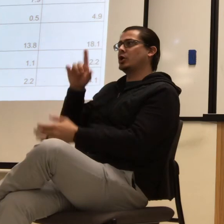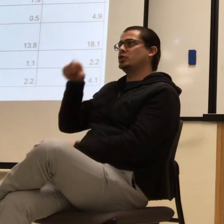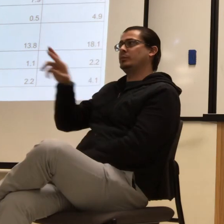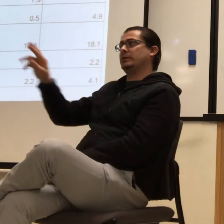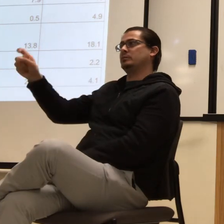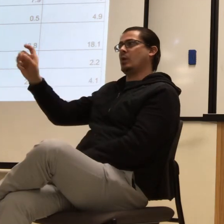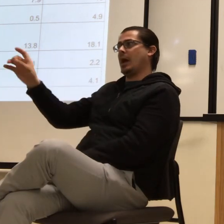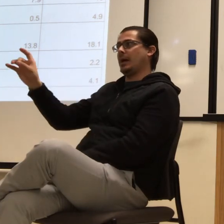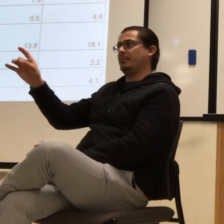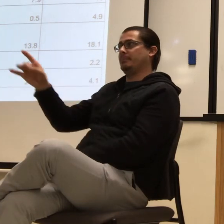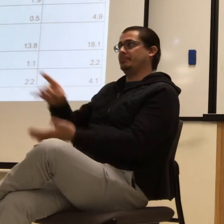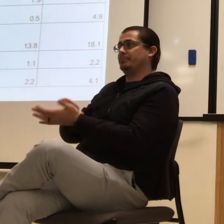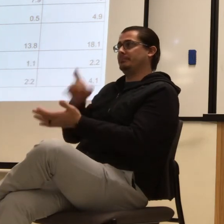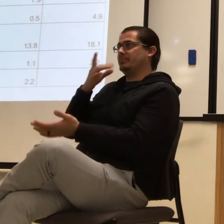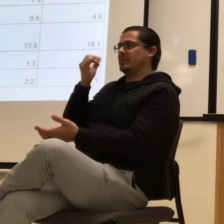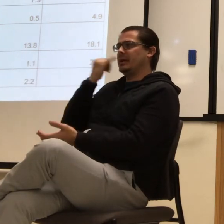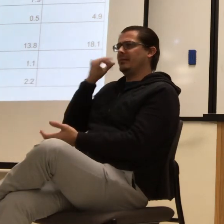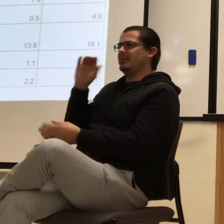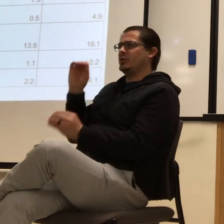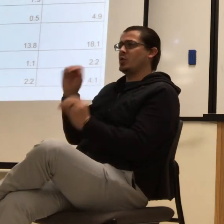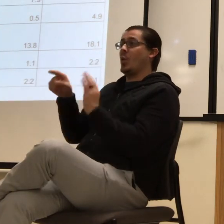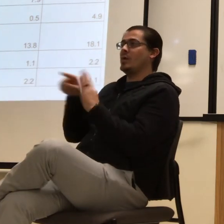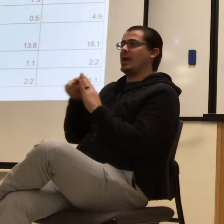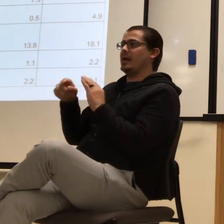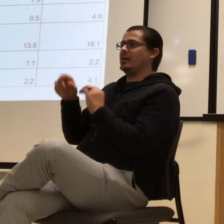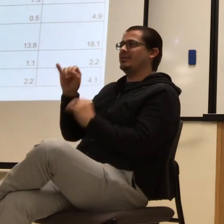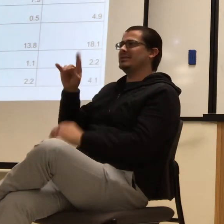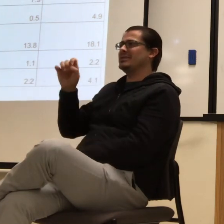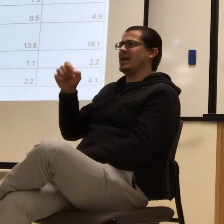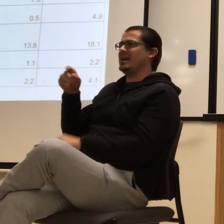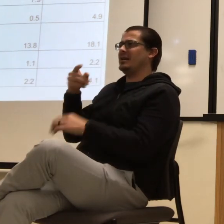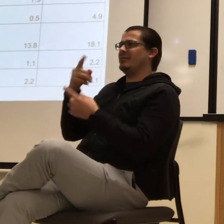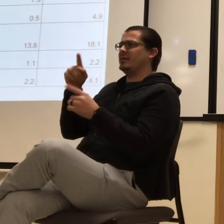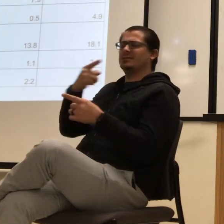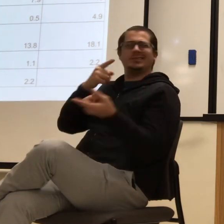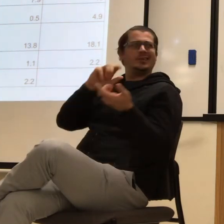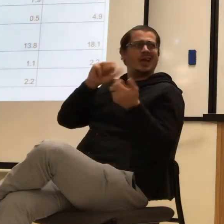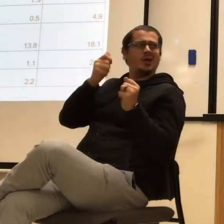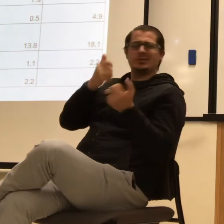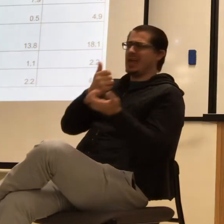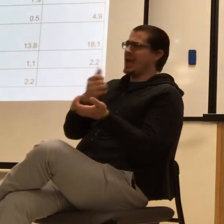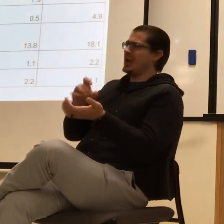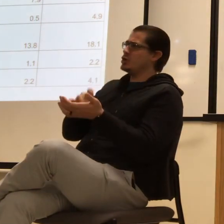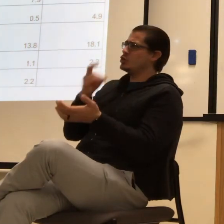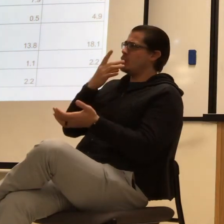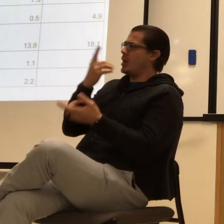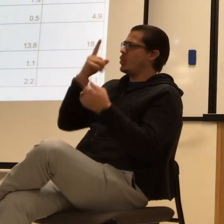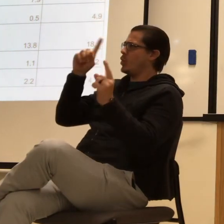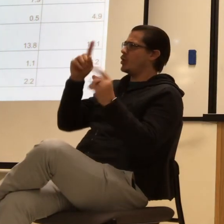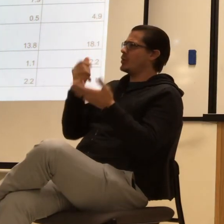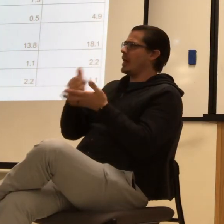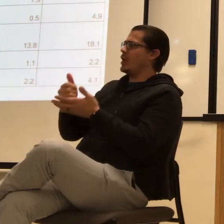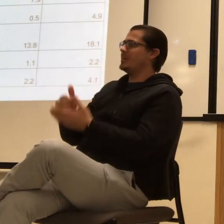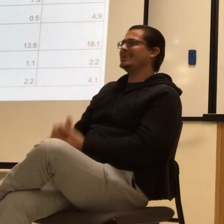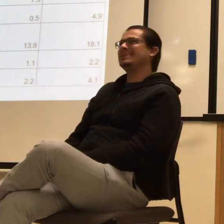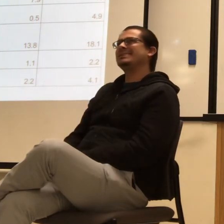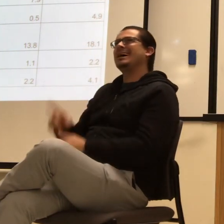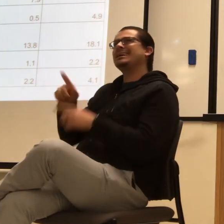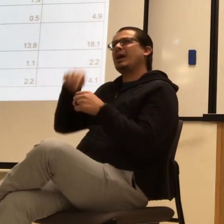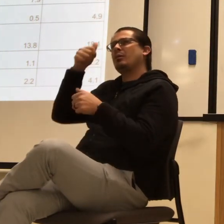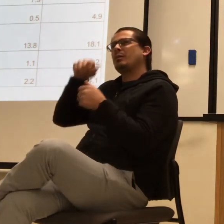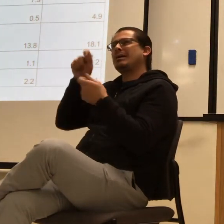no harmful side effects. How does that drug work now? I can't remember the